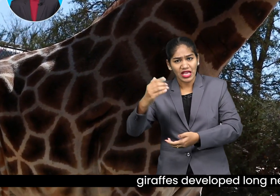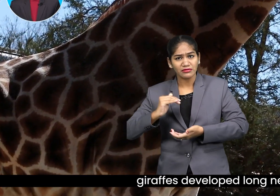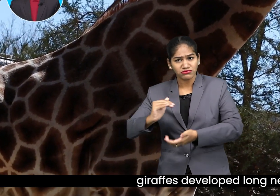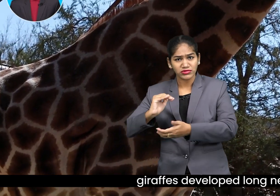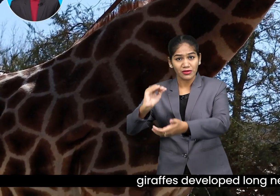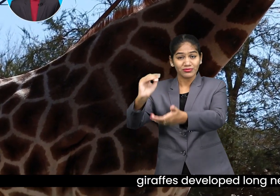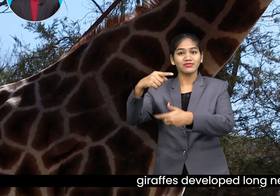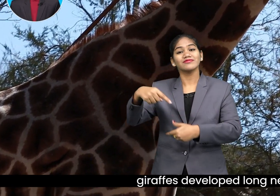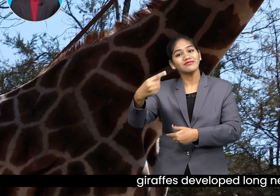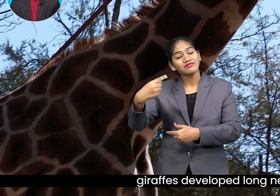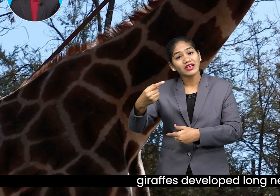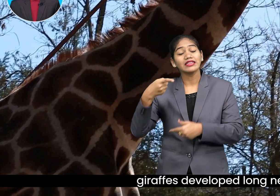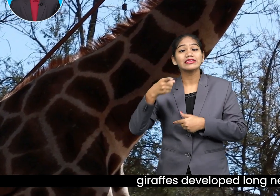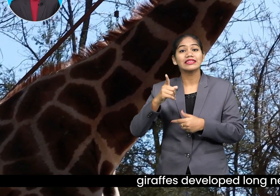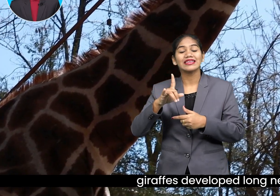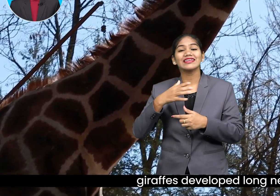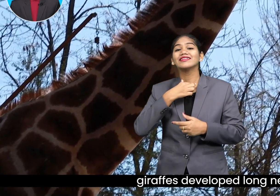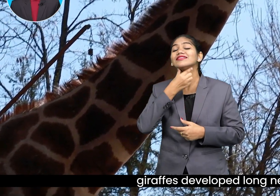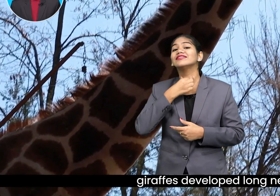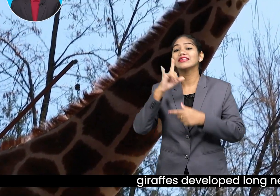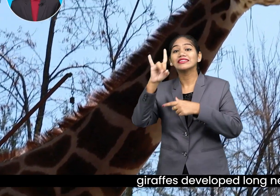developed long necks.